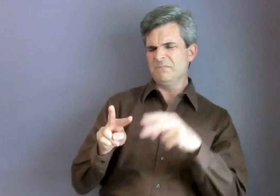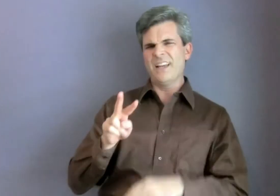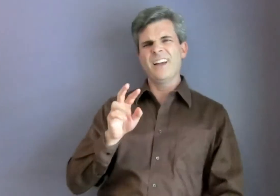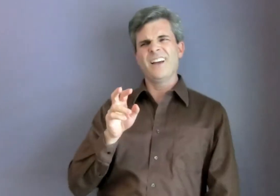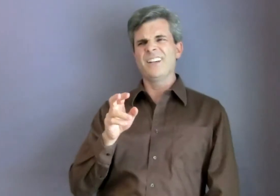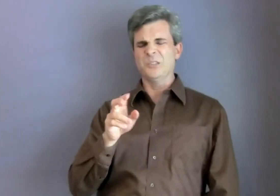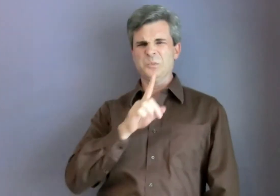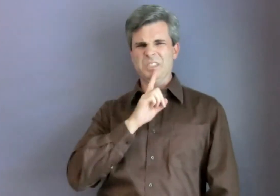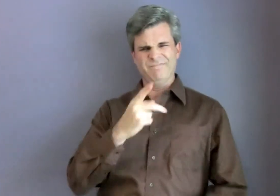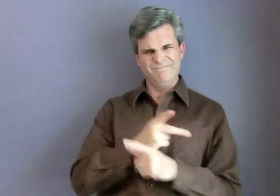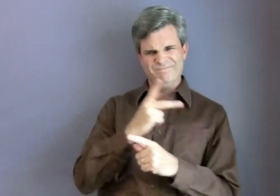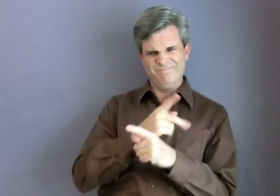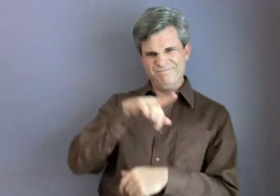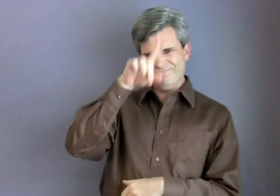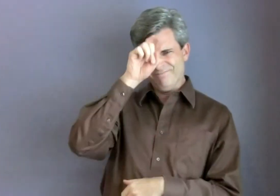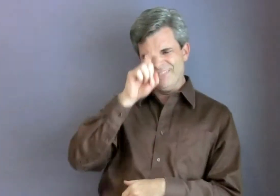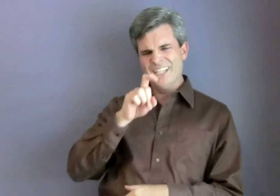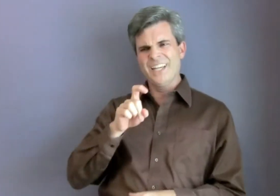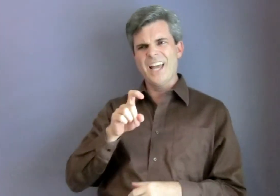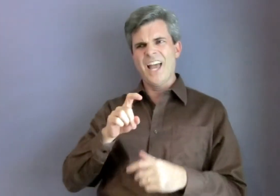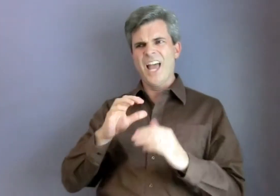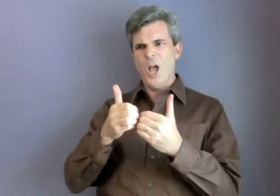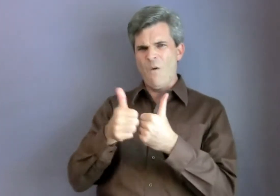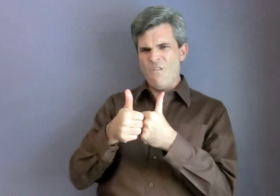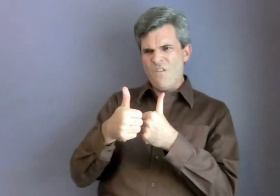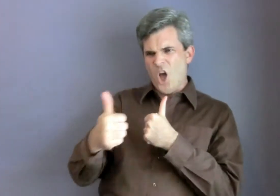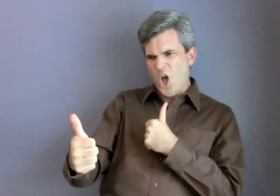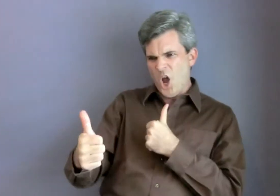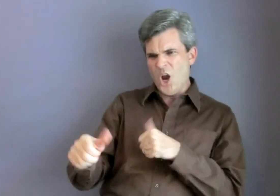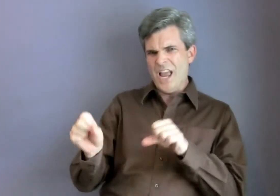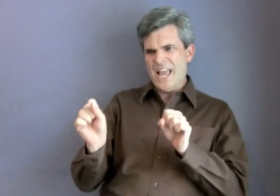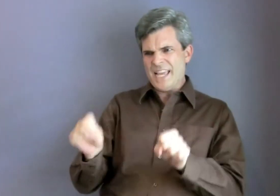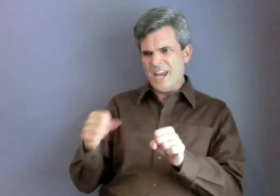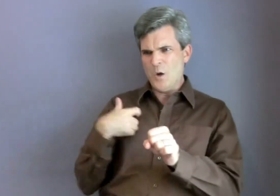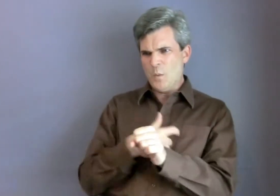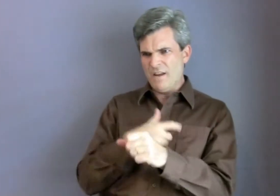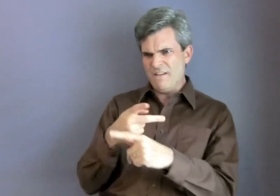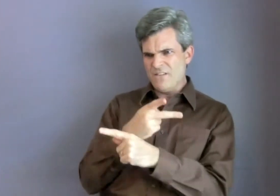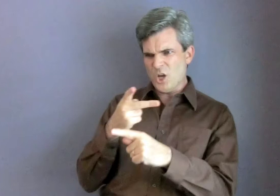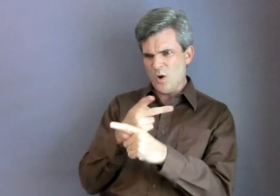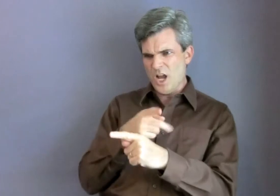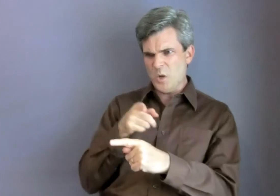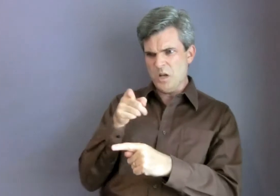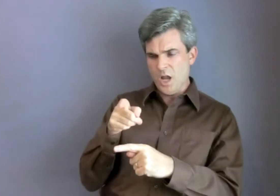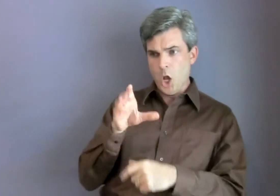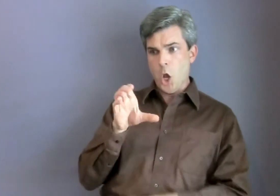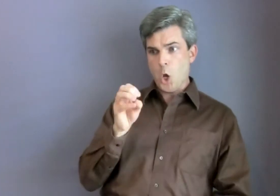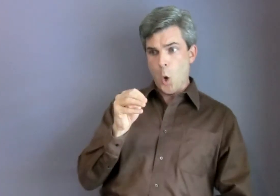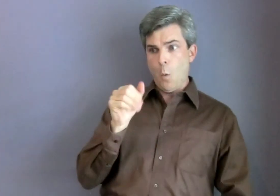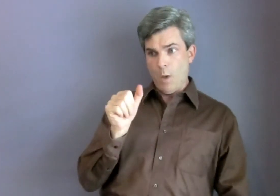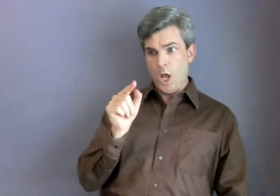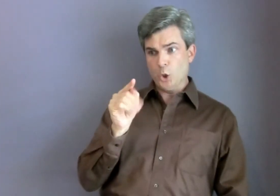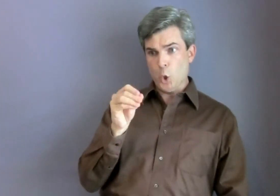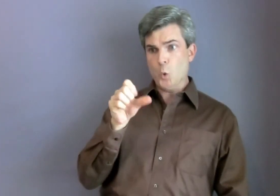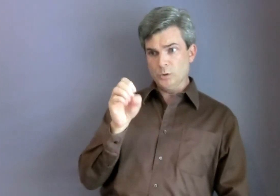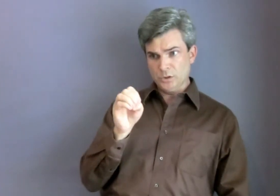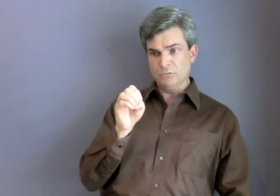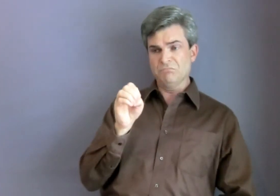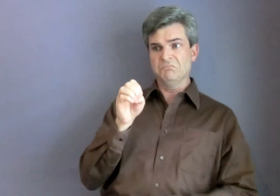how far is it going to be possible to bridge from the comatose potential mind that they're looking at to an actual mind,